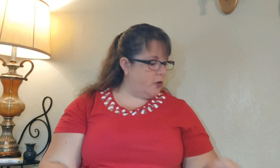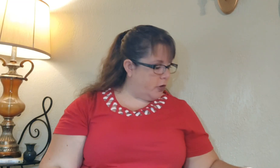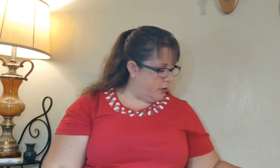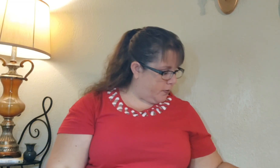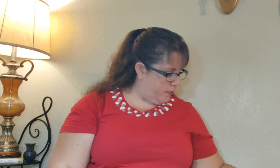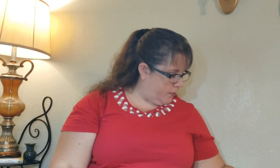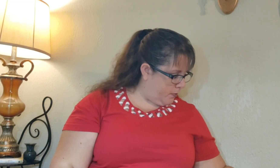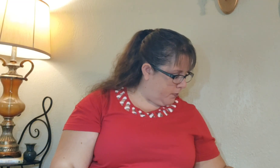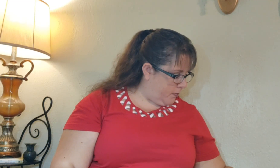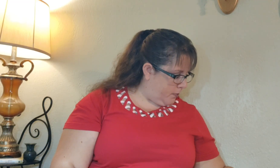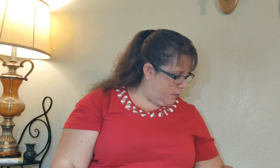dish.